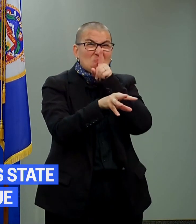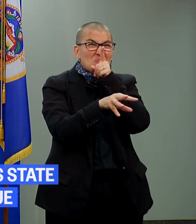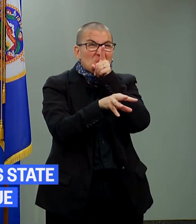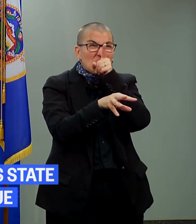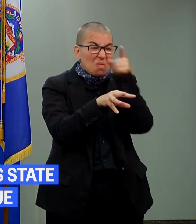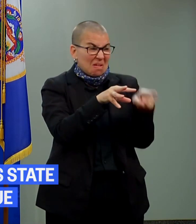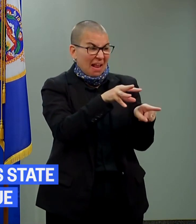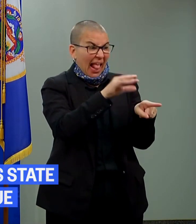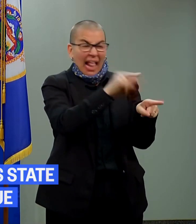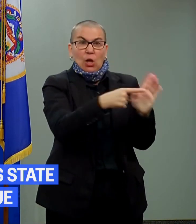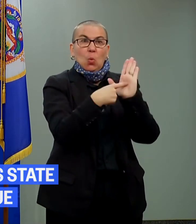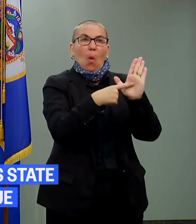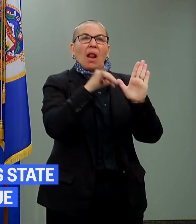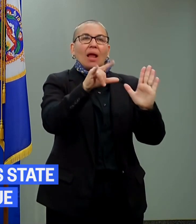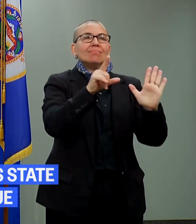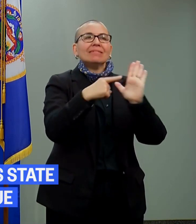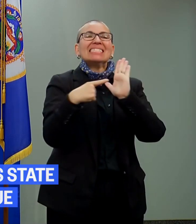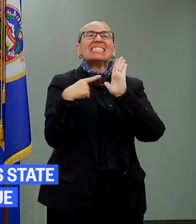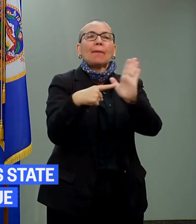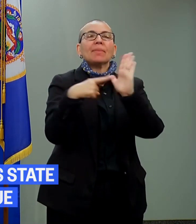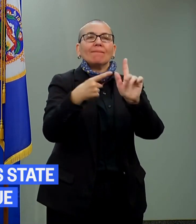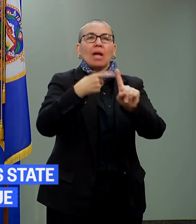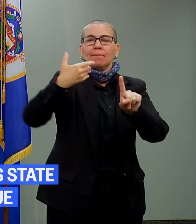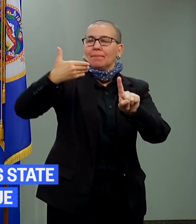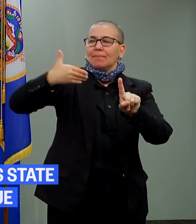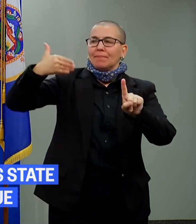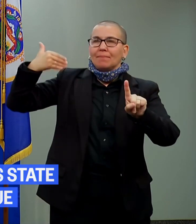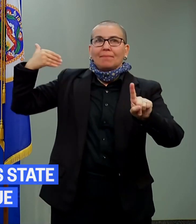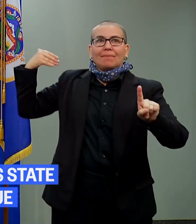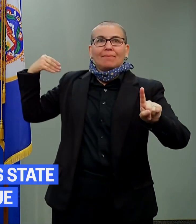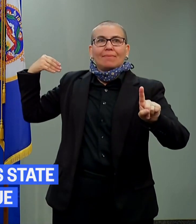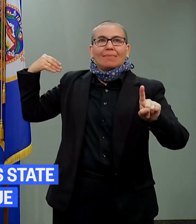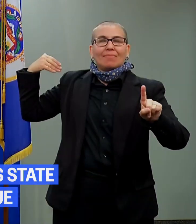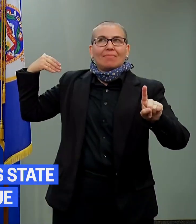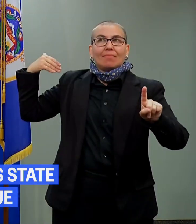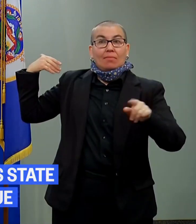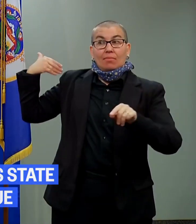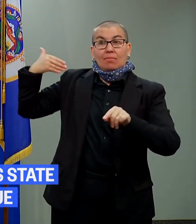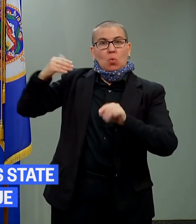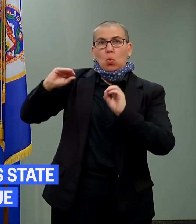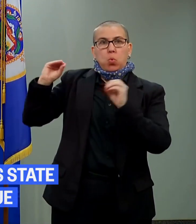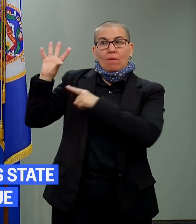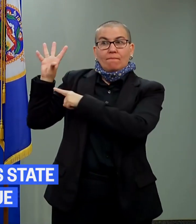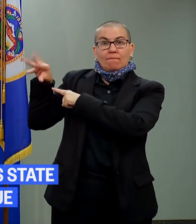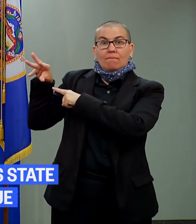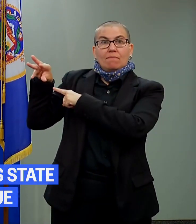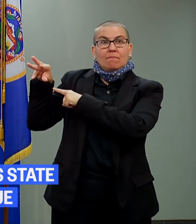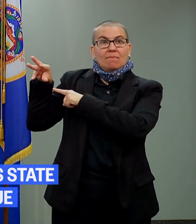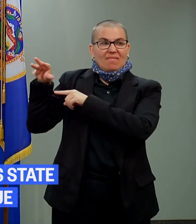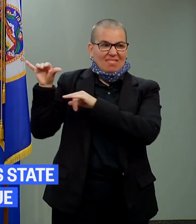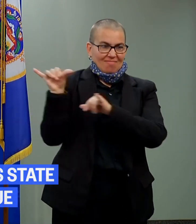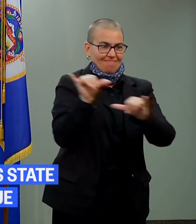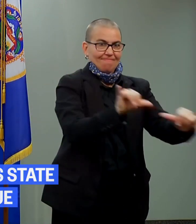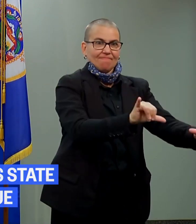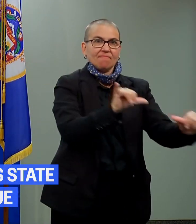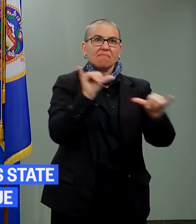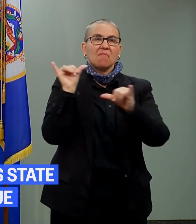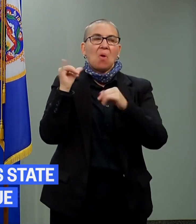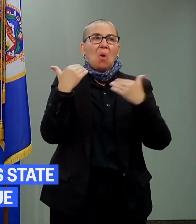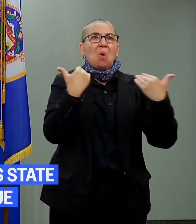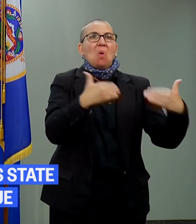country. That anger is real, and I share it with you.